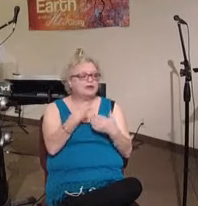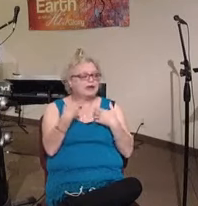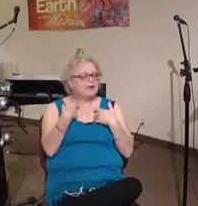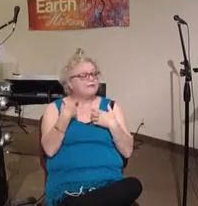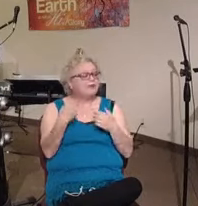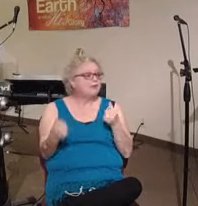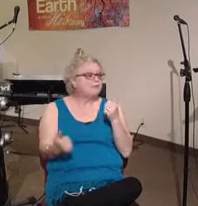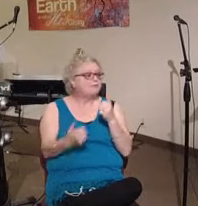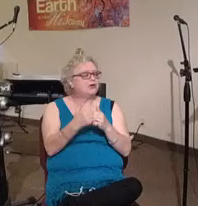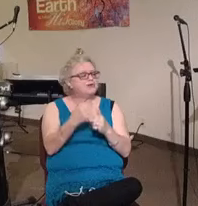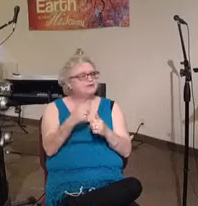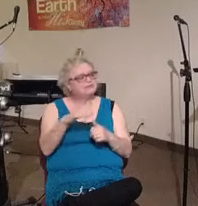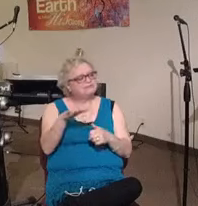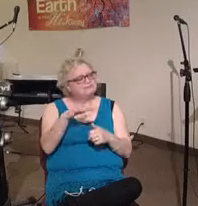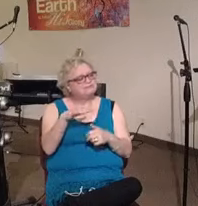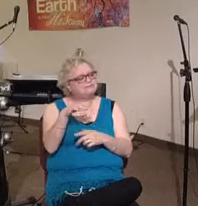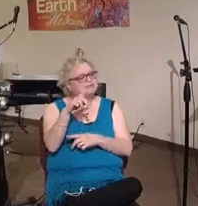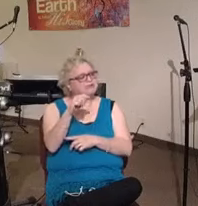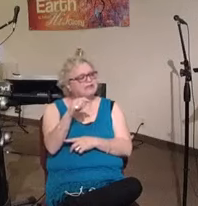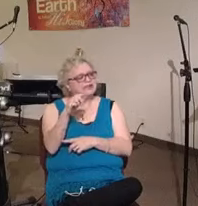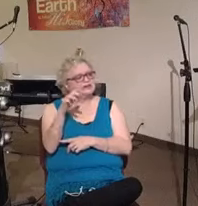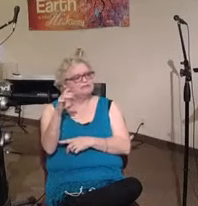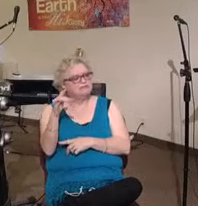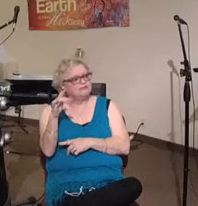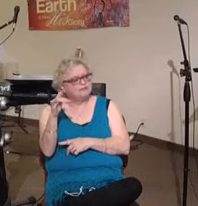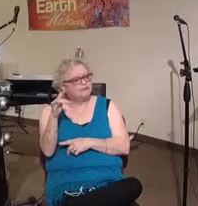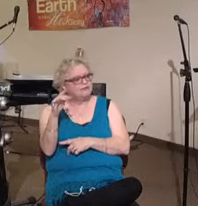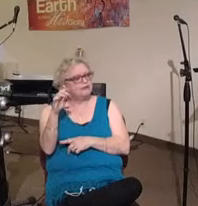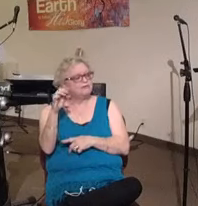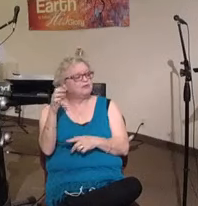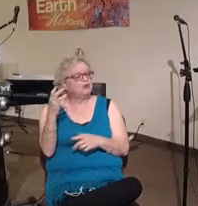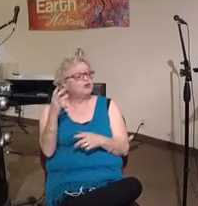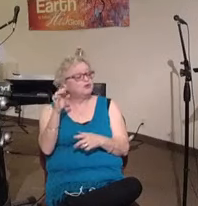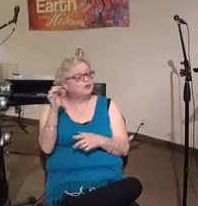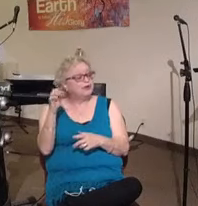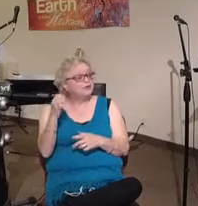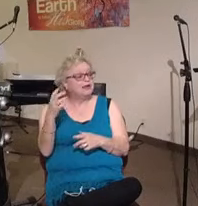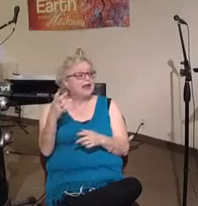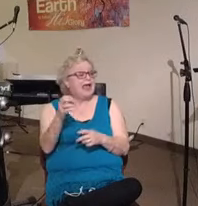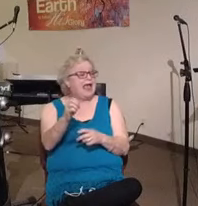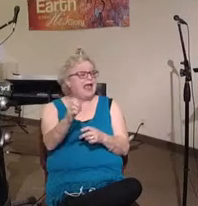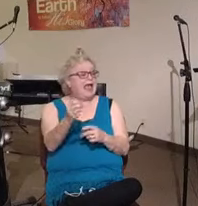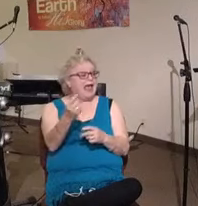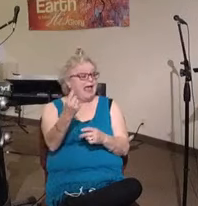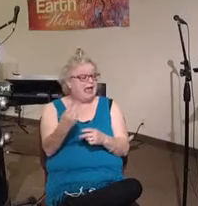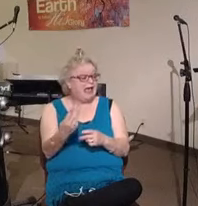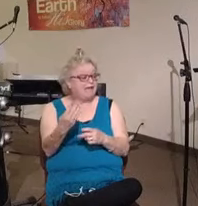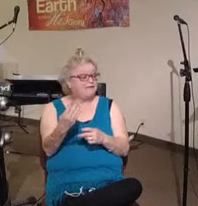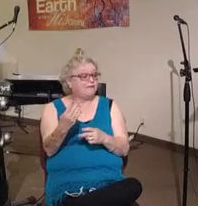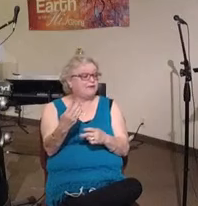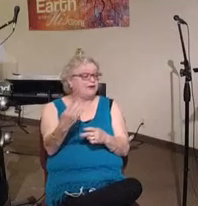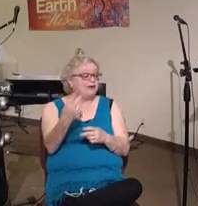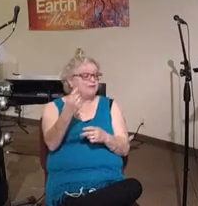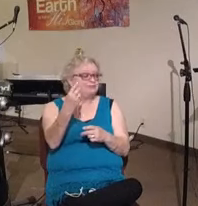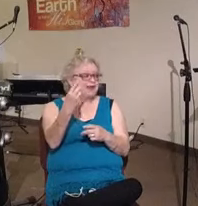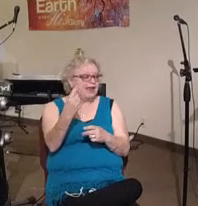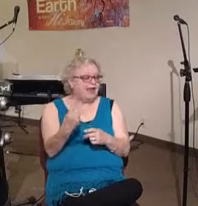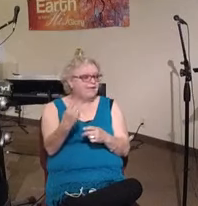to 20%, 15%. They give us half of the proceeds, come back to us. Can you say amen? Amen. Amen.